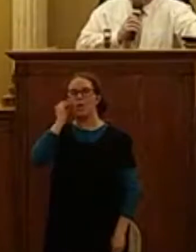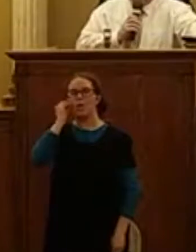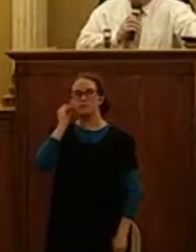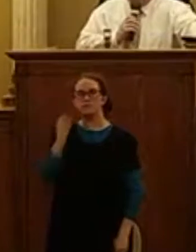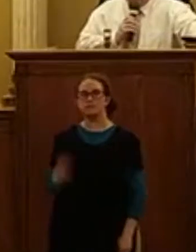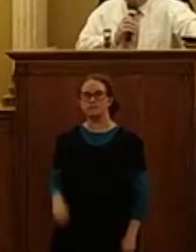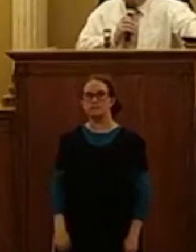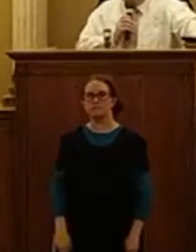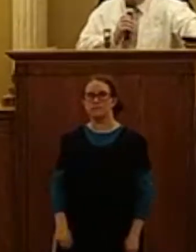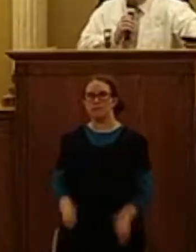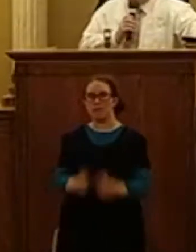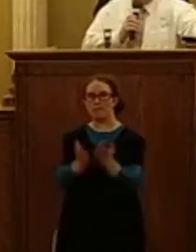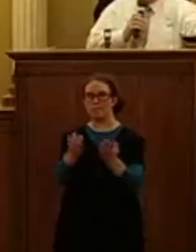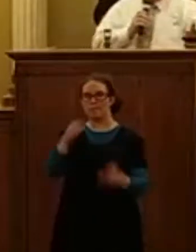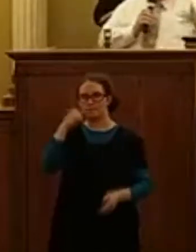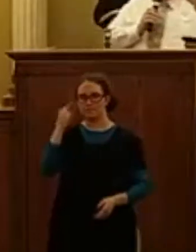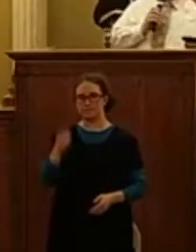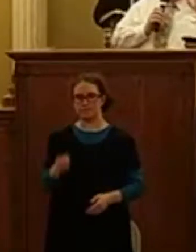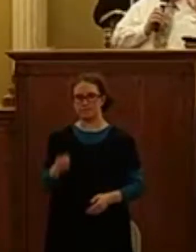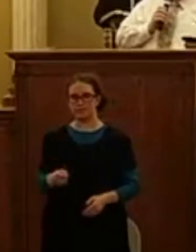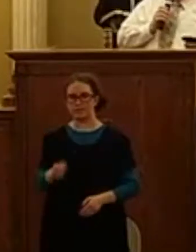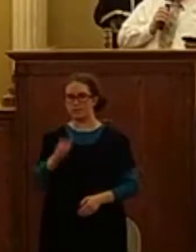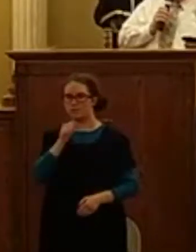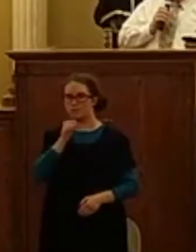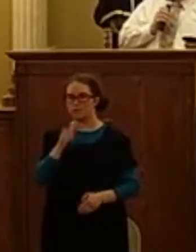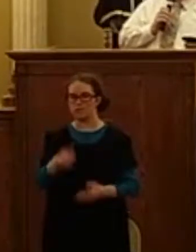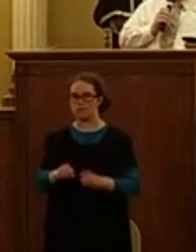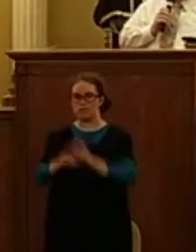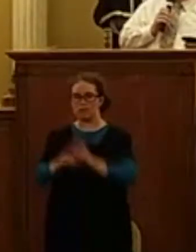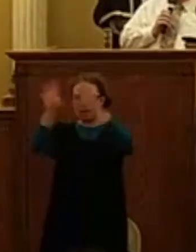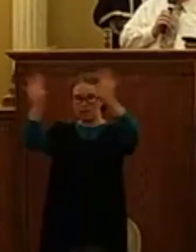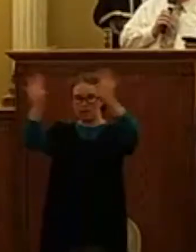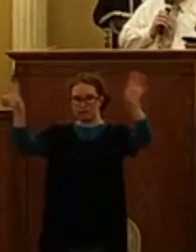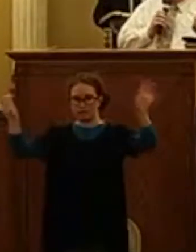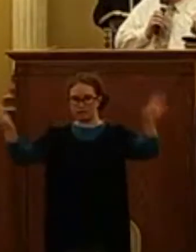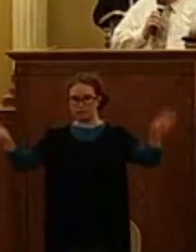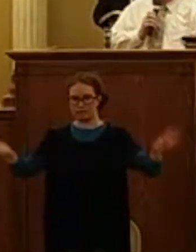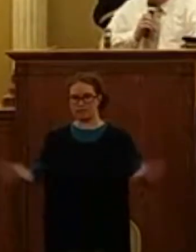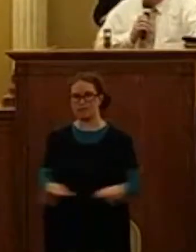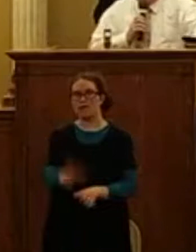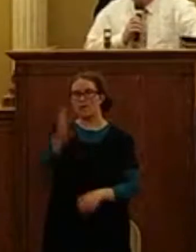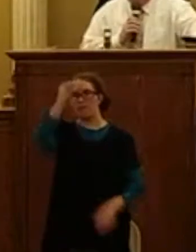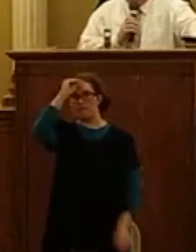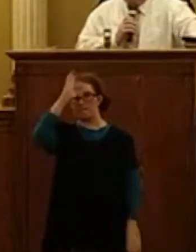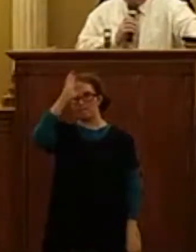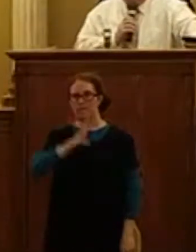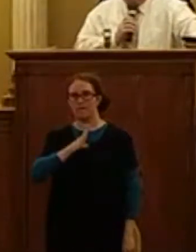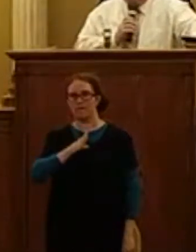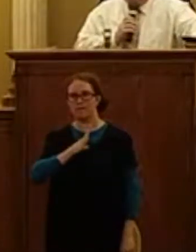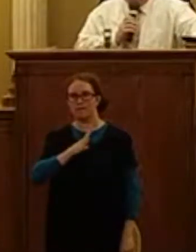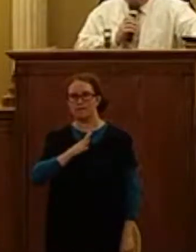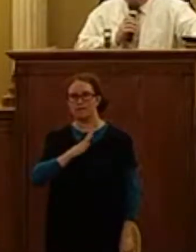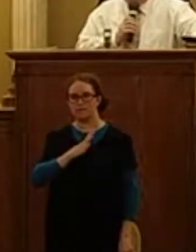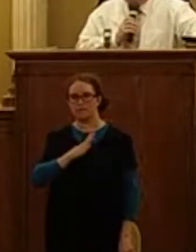house. And then the Bible said, let your light so shine before men,